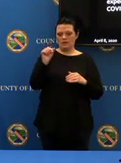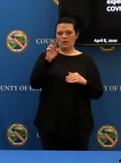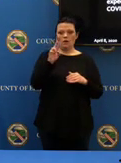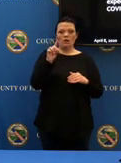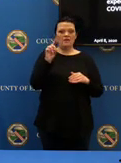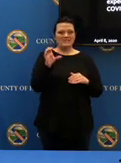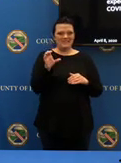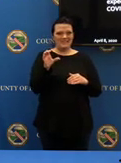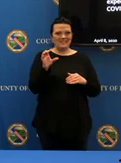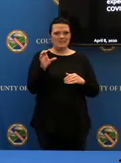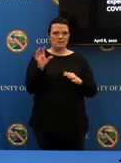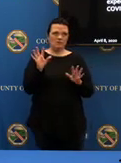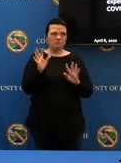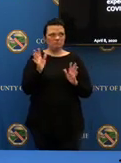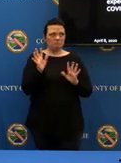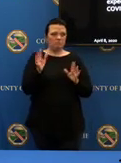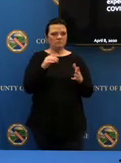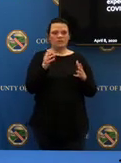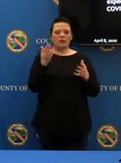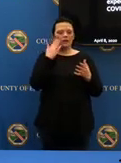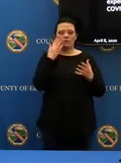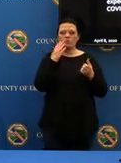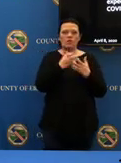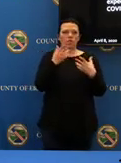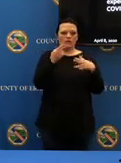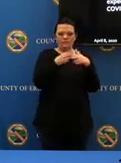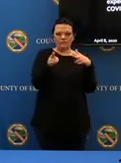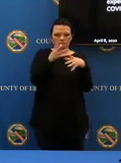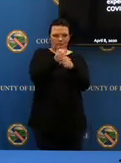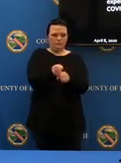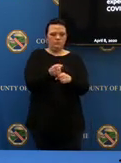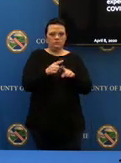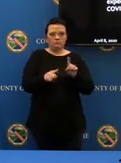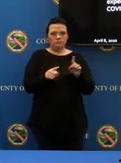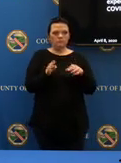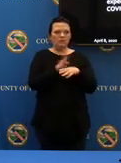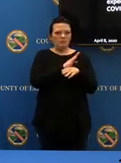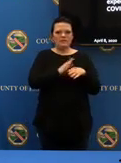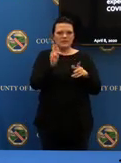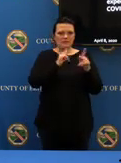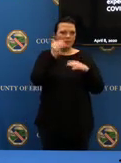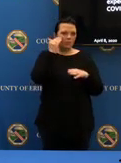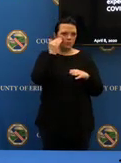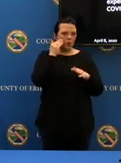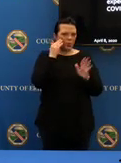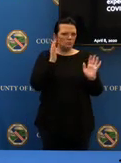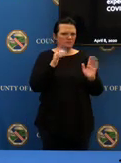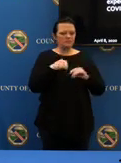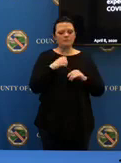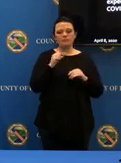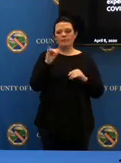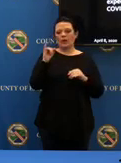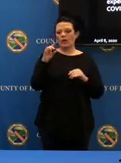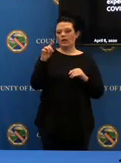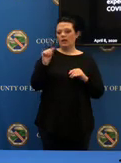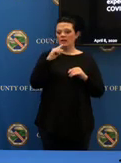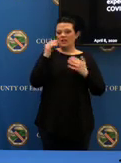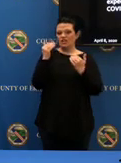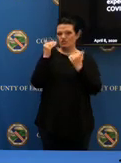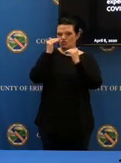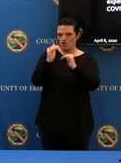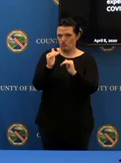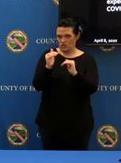RDC, less so. I know these are a lot of acronyms. The people in the business community will probably know what I'm talking about. But the IDA is restricted